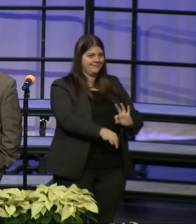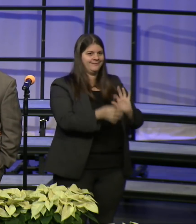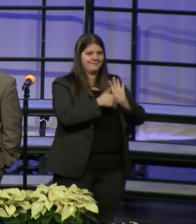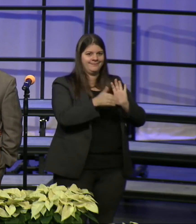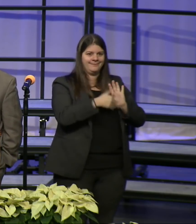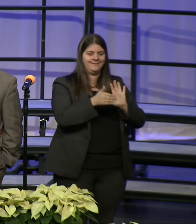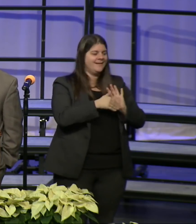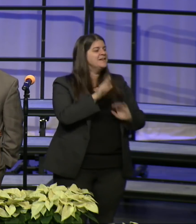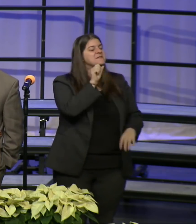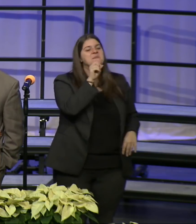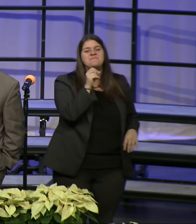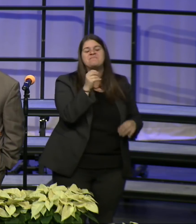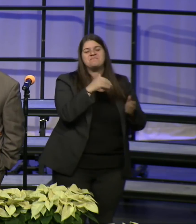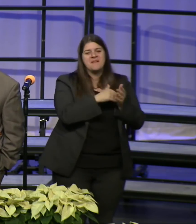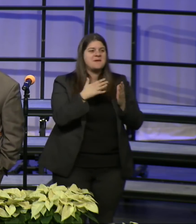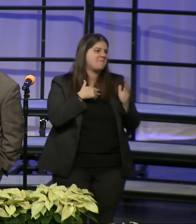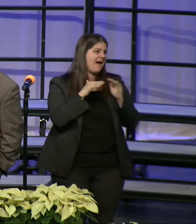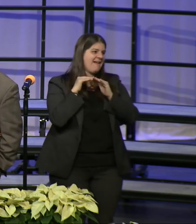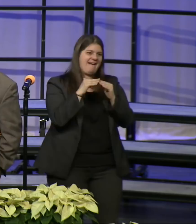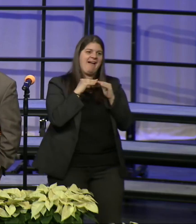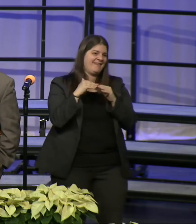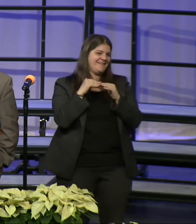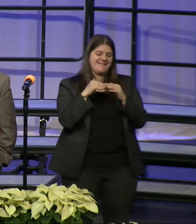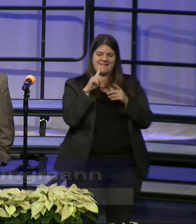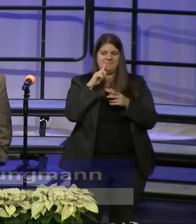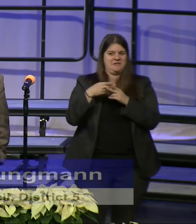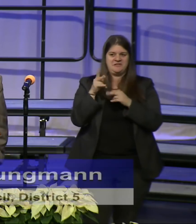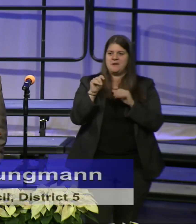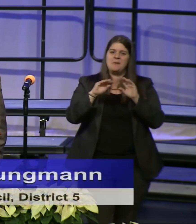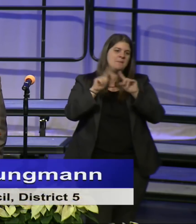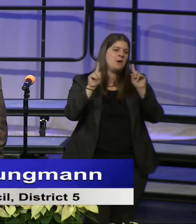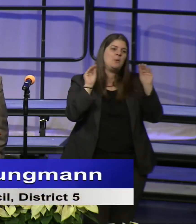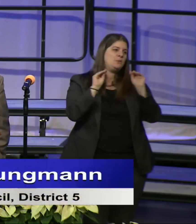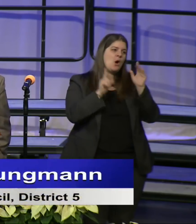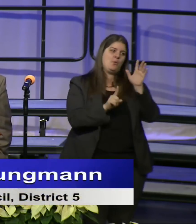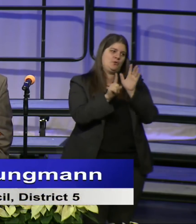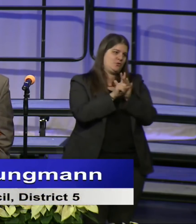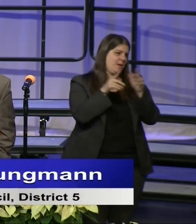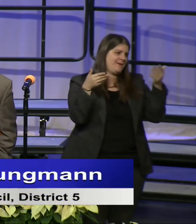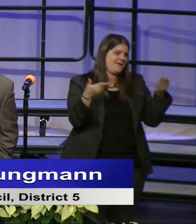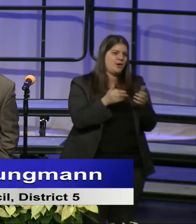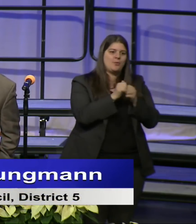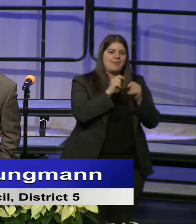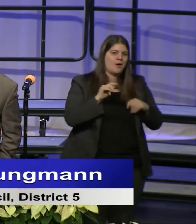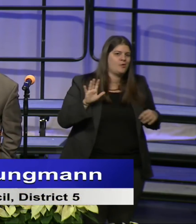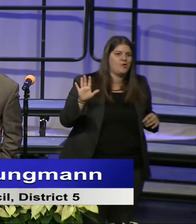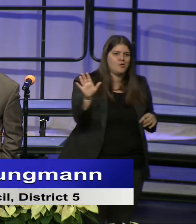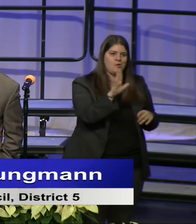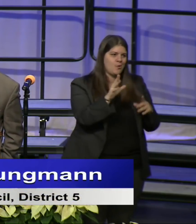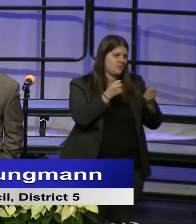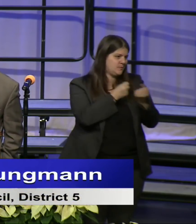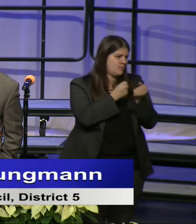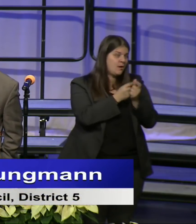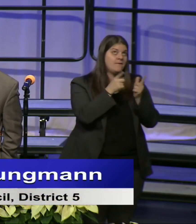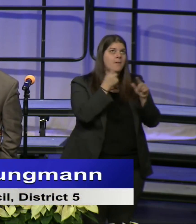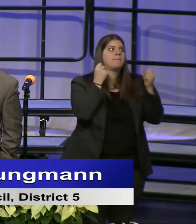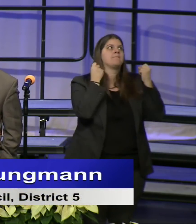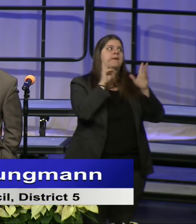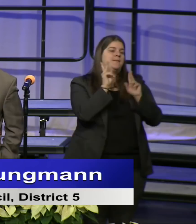as my colleagues have all pointed out, none of us got here without support from lots of great people. I can't even begin to thank everyone that helped our